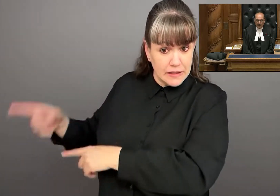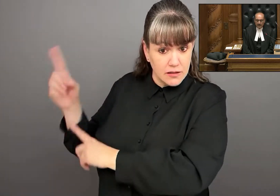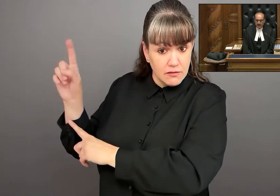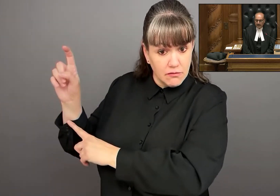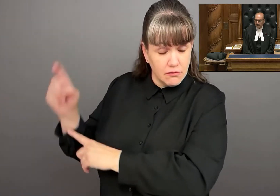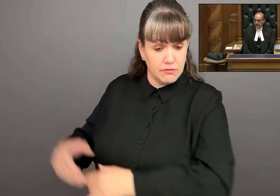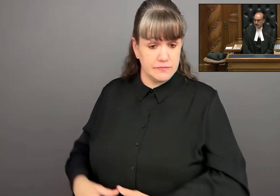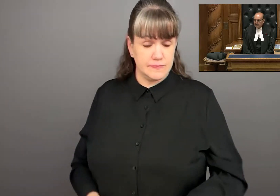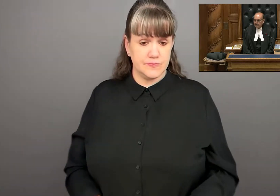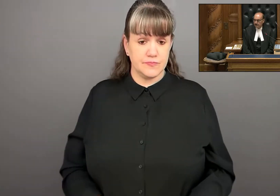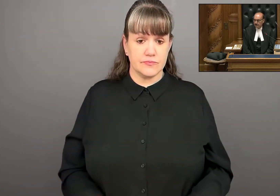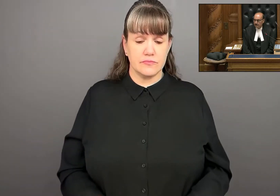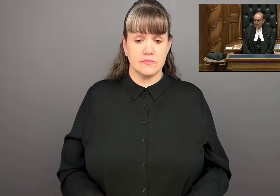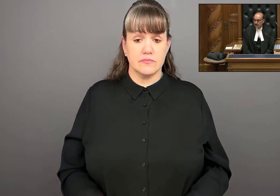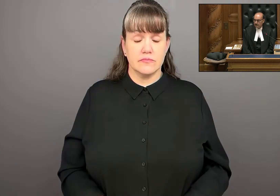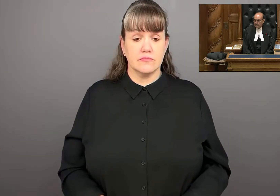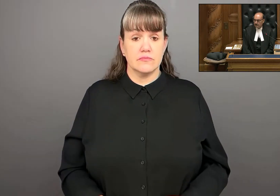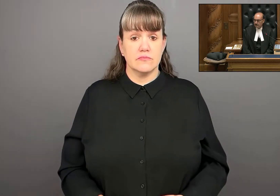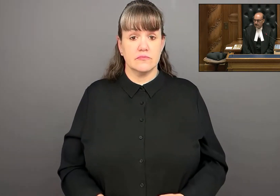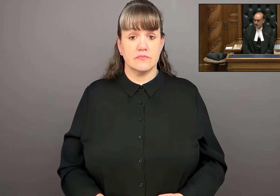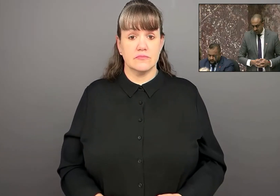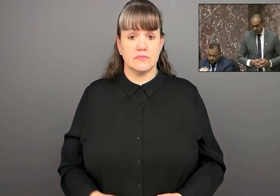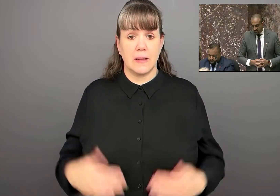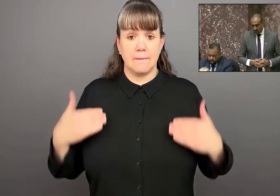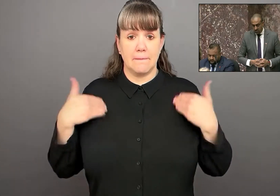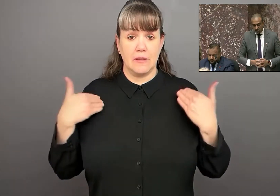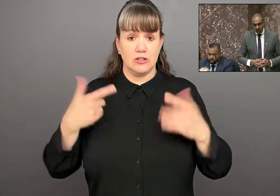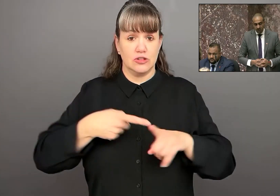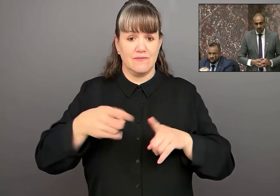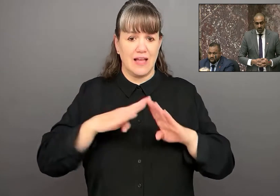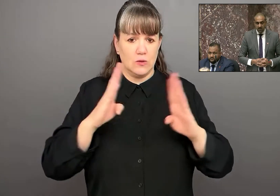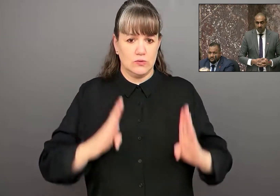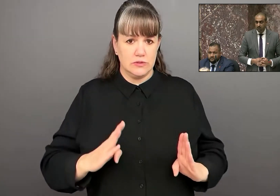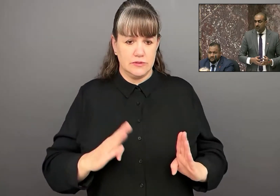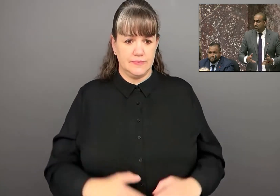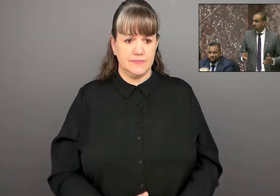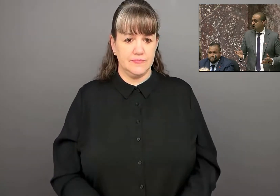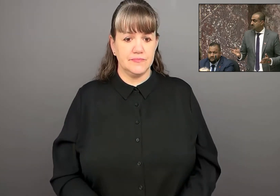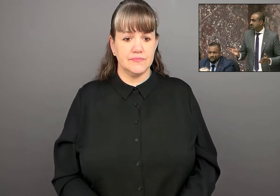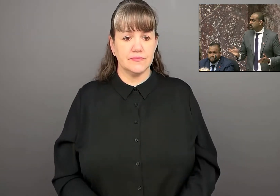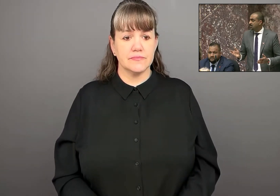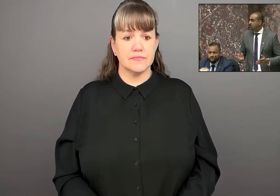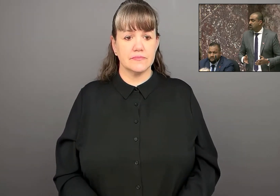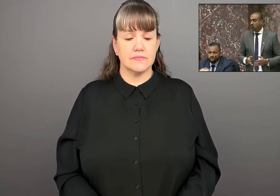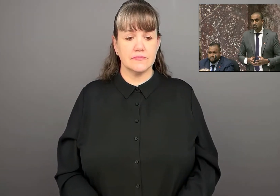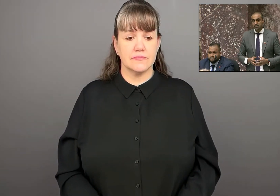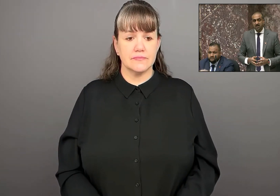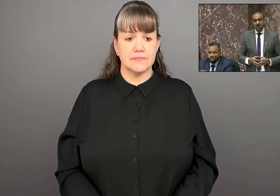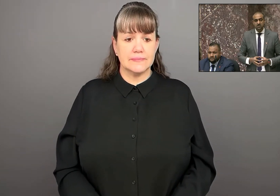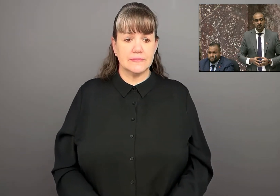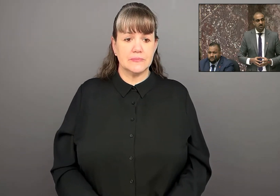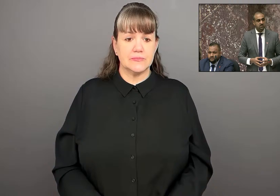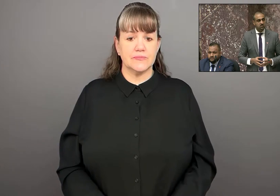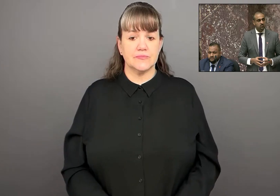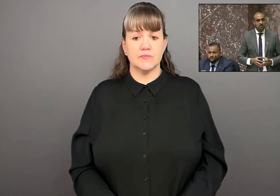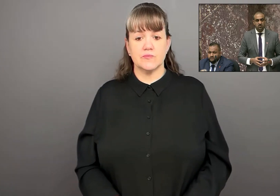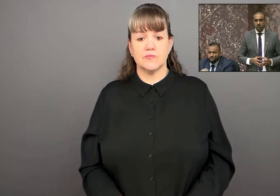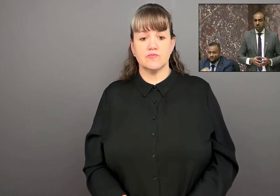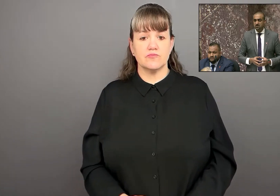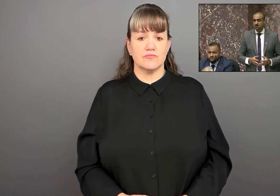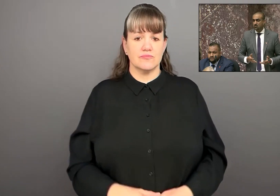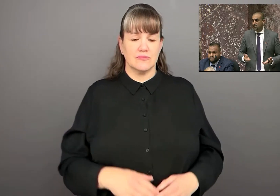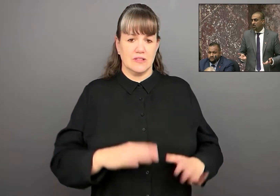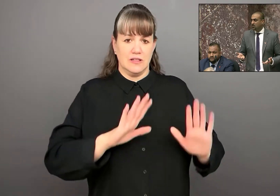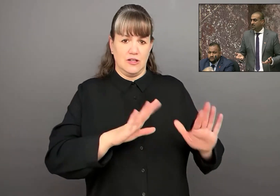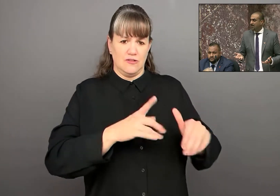Minister of Housing. Thank you, Honourable Speaker. And first off, members across this chamber know when they come to ministers with